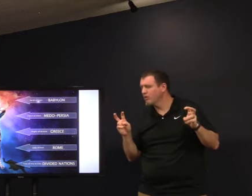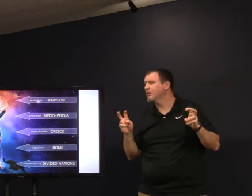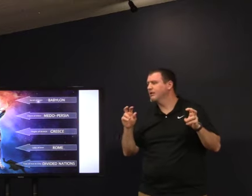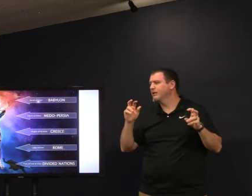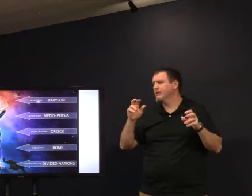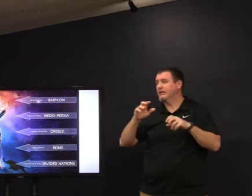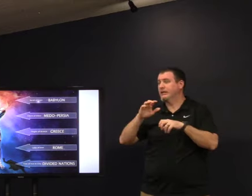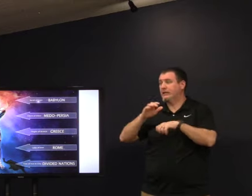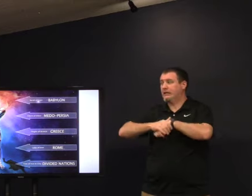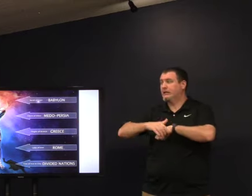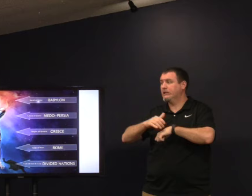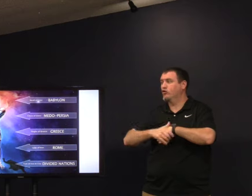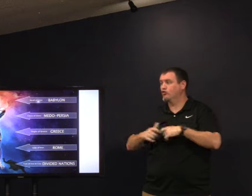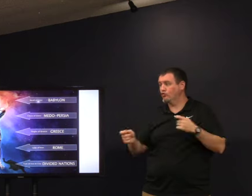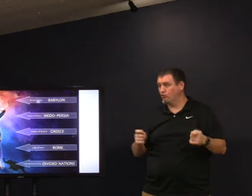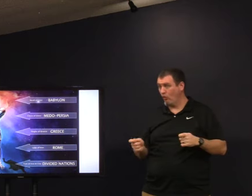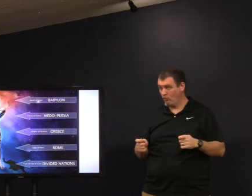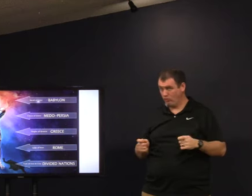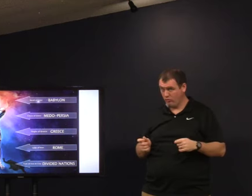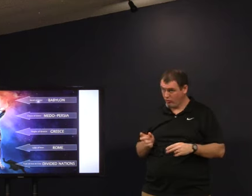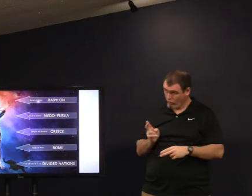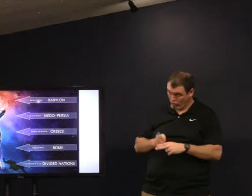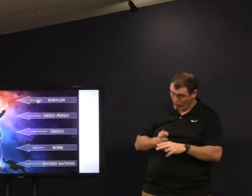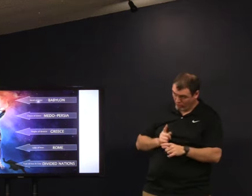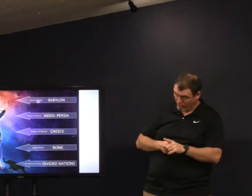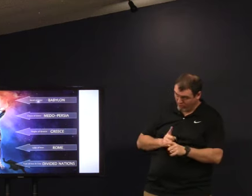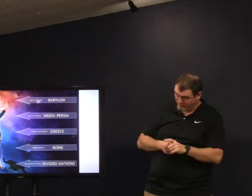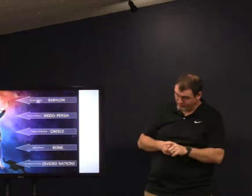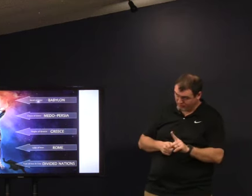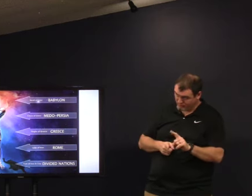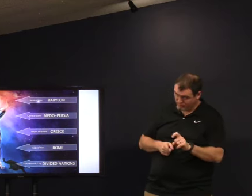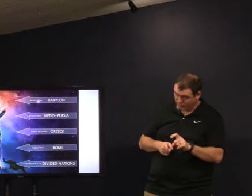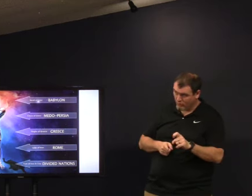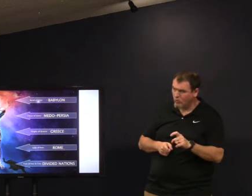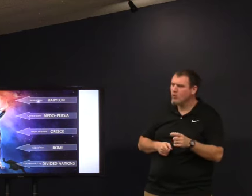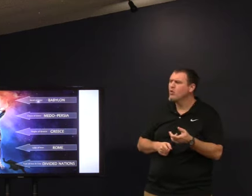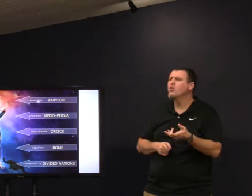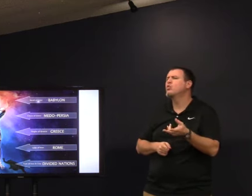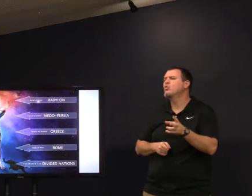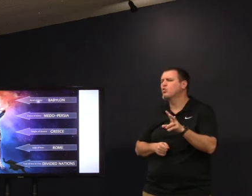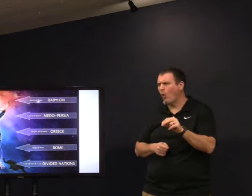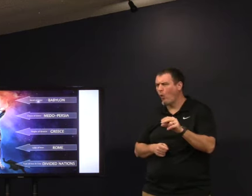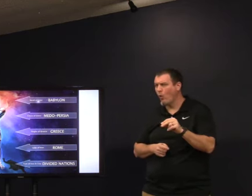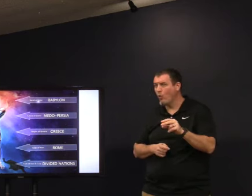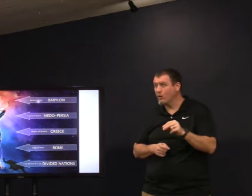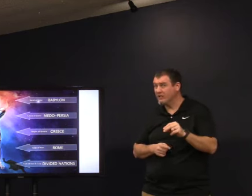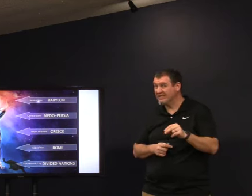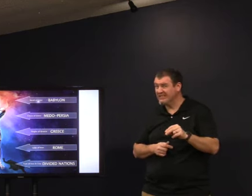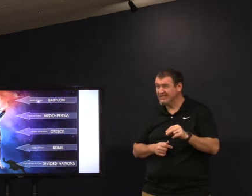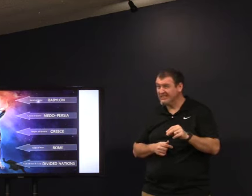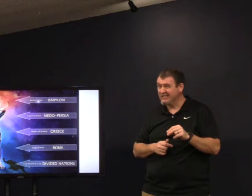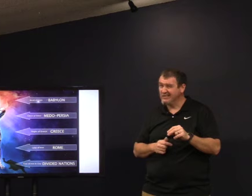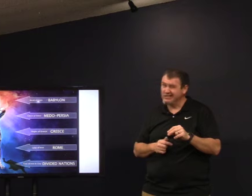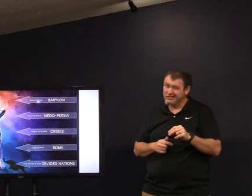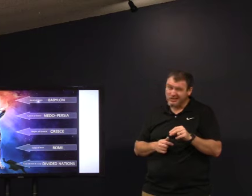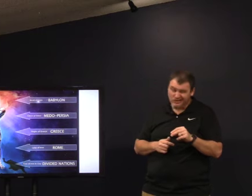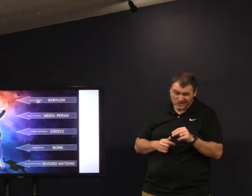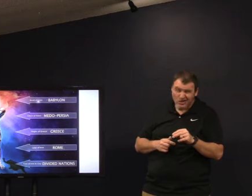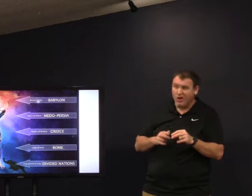around the whole world, around the globe, had English control. Was that communism?